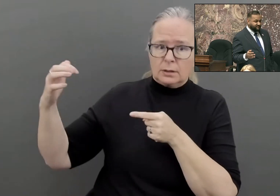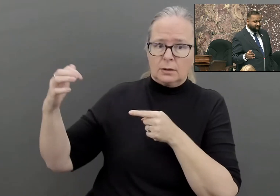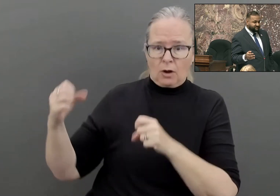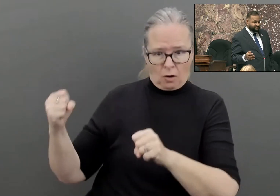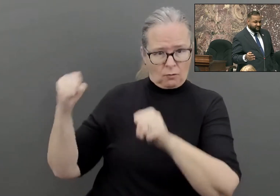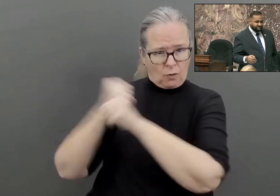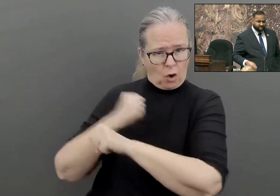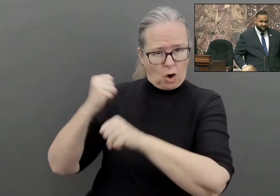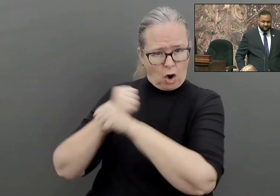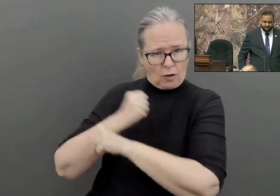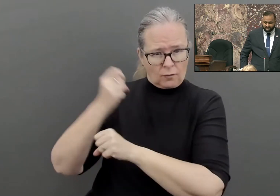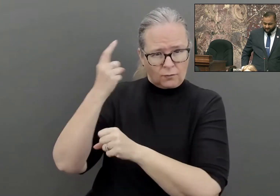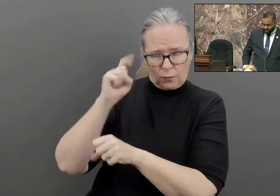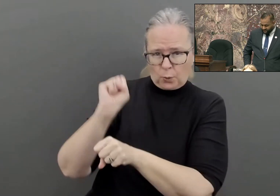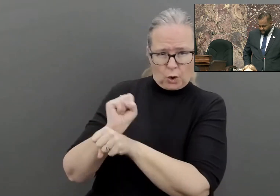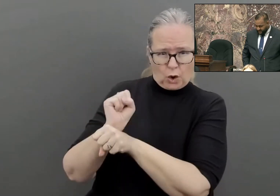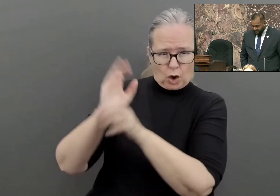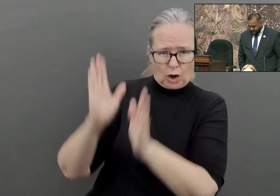them.